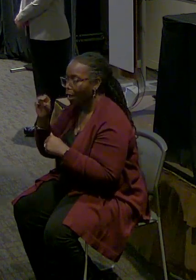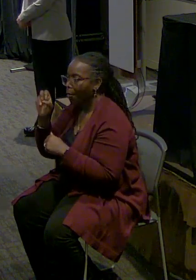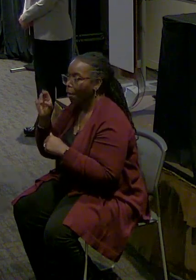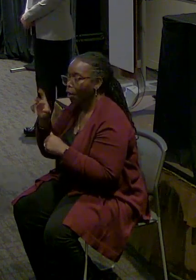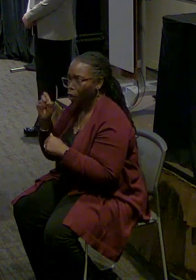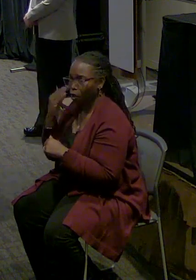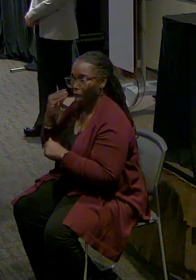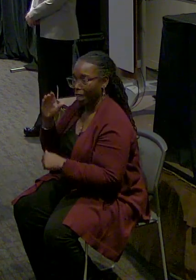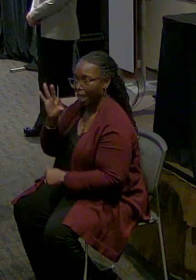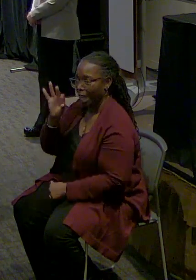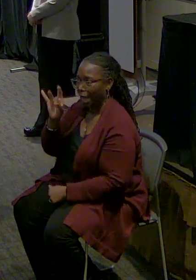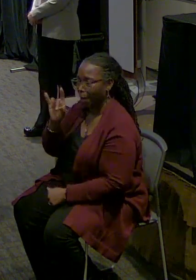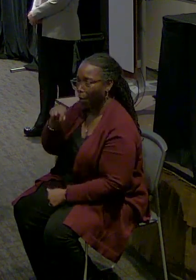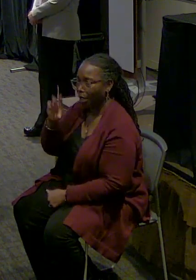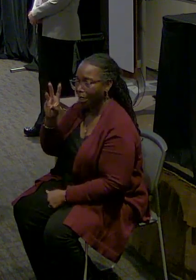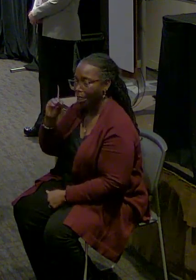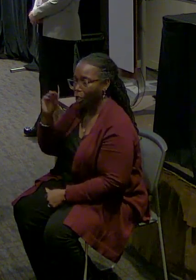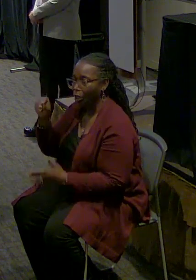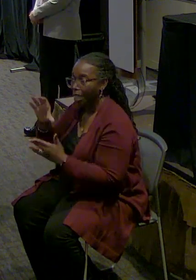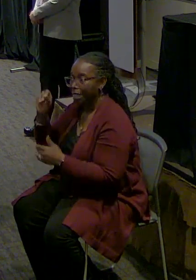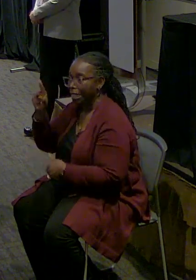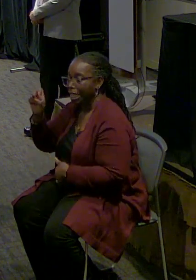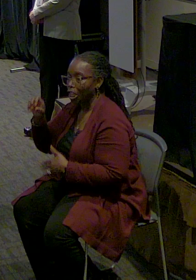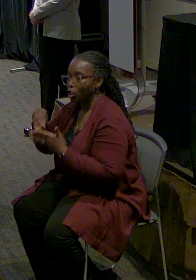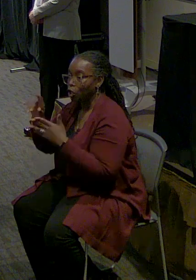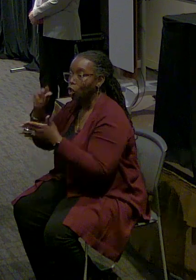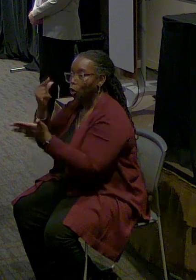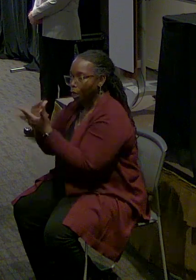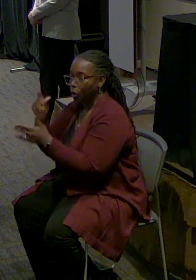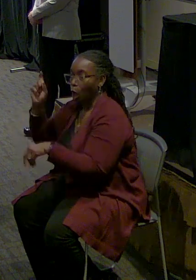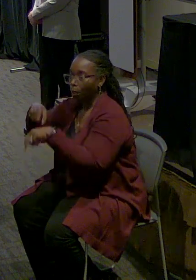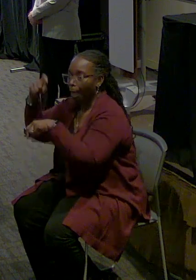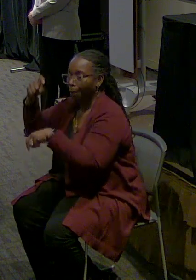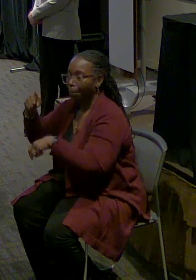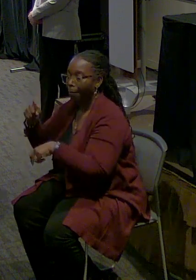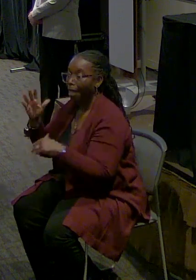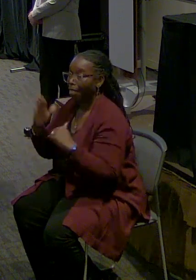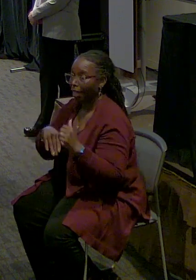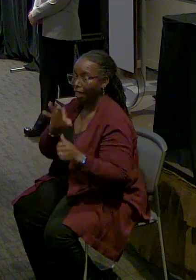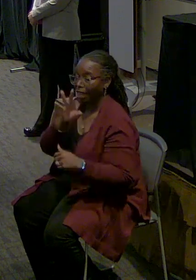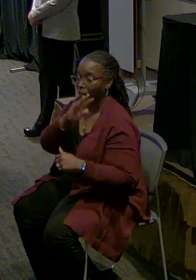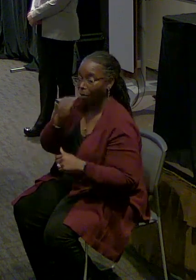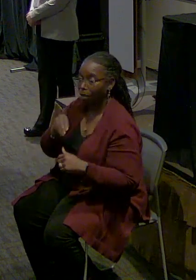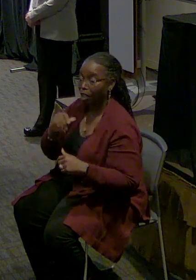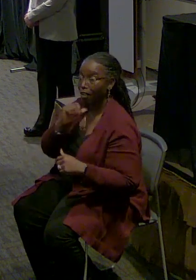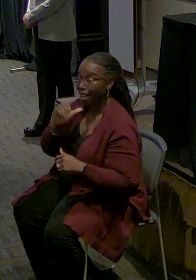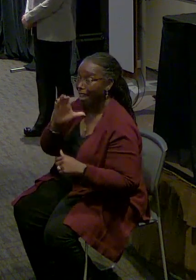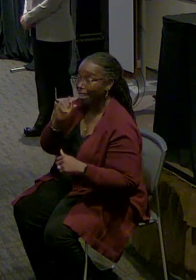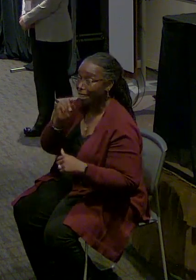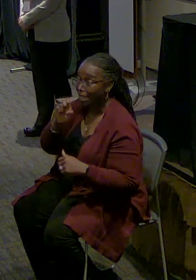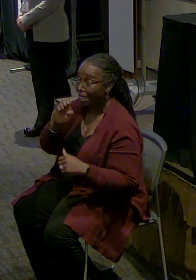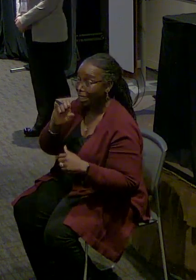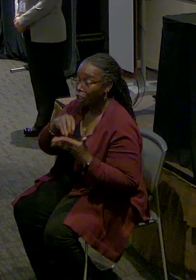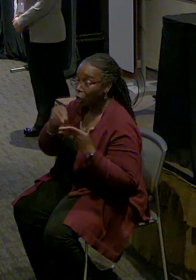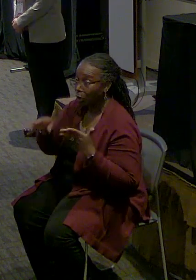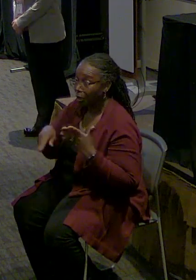know that 98.6% of our CTE students graduated on time, as opposed to 95% of our non-CTE